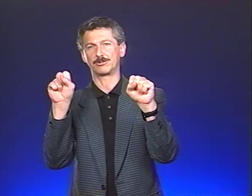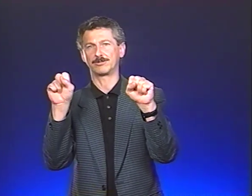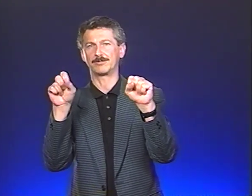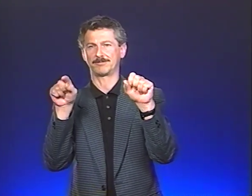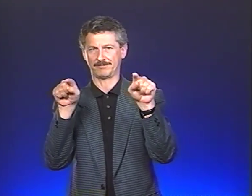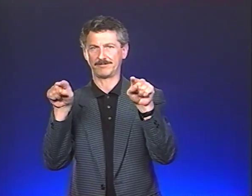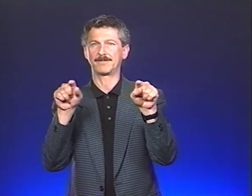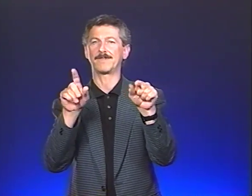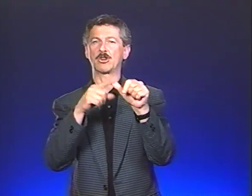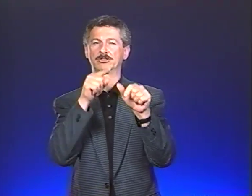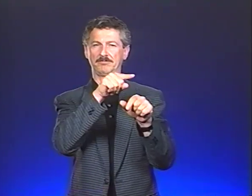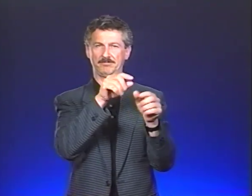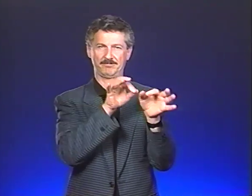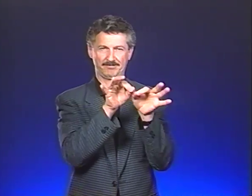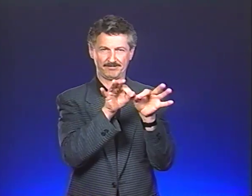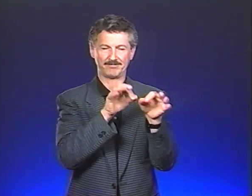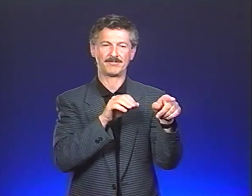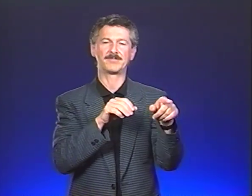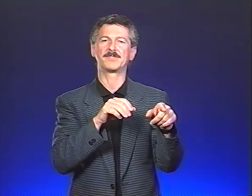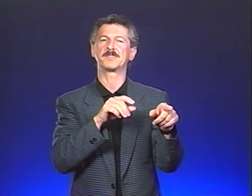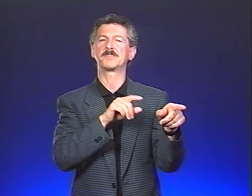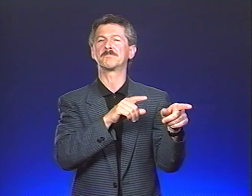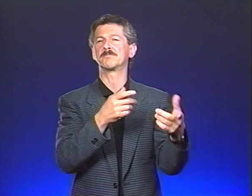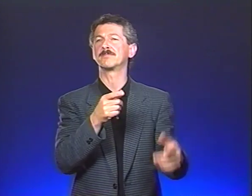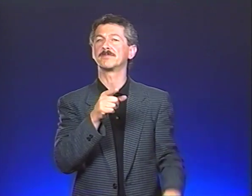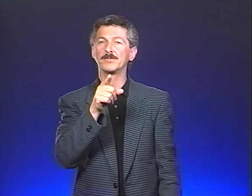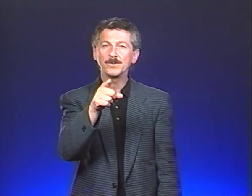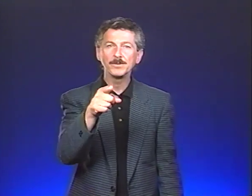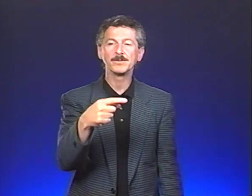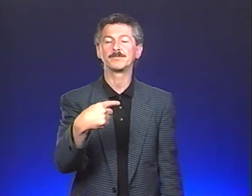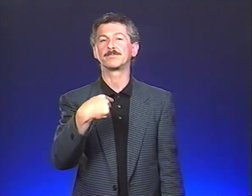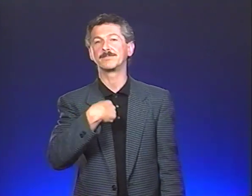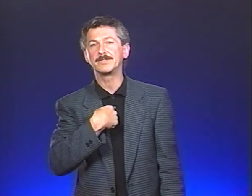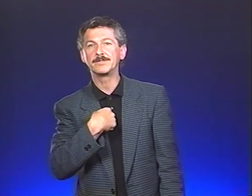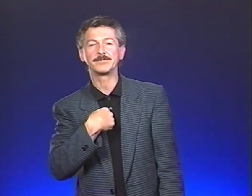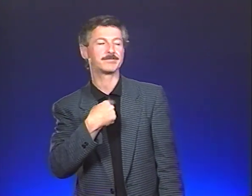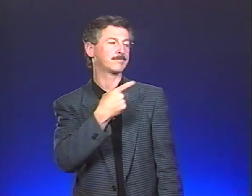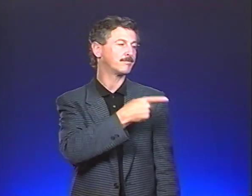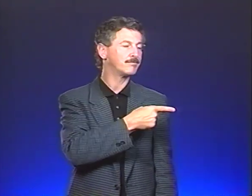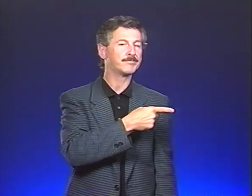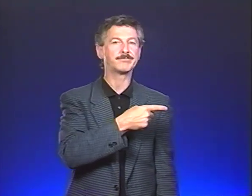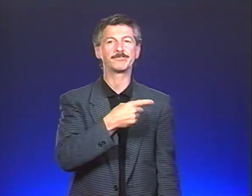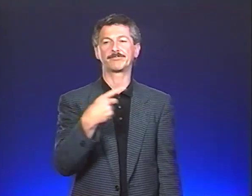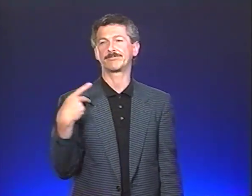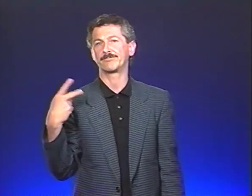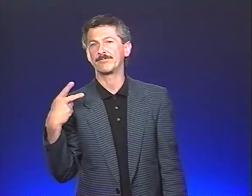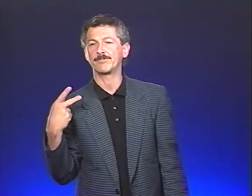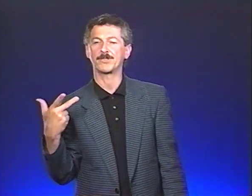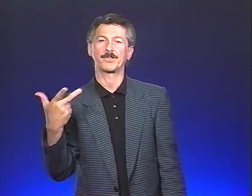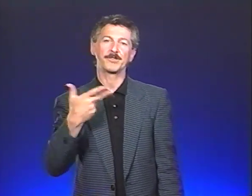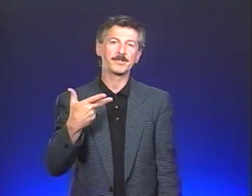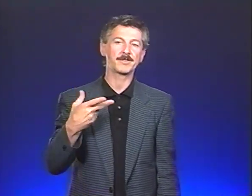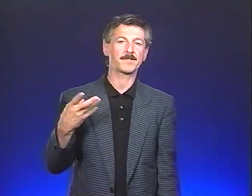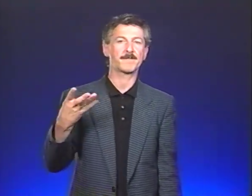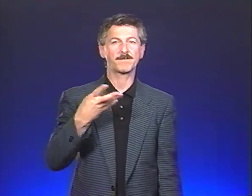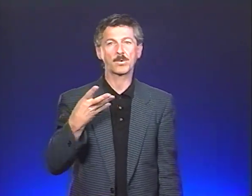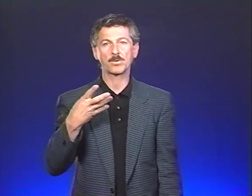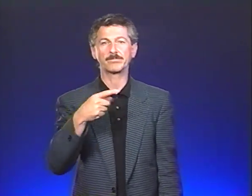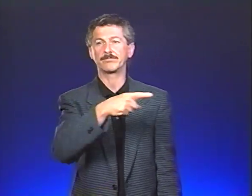determiners. Examples of pronouns include you, me, he, the two of us, the three of us, the